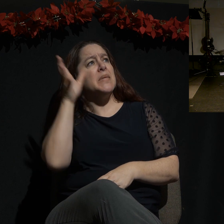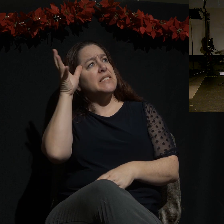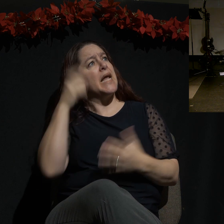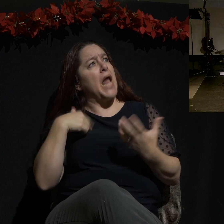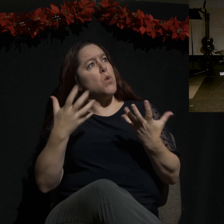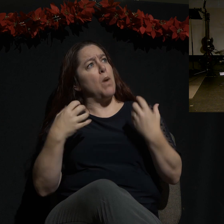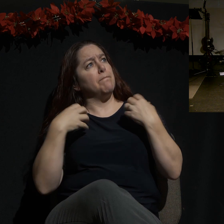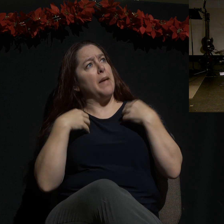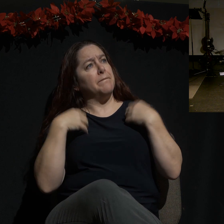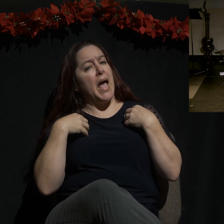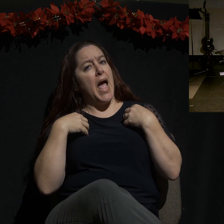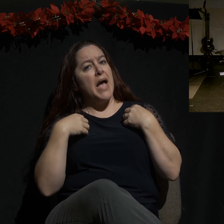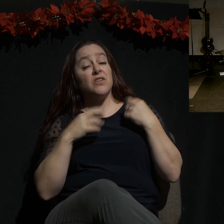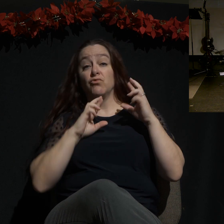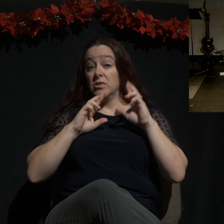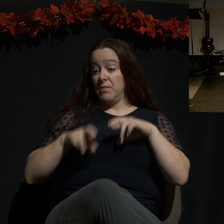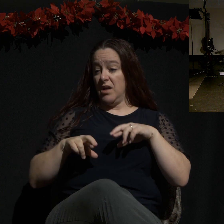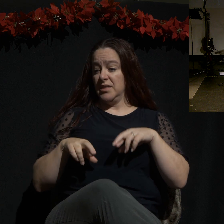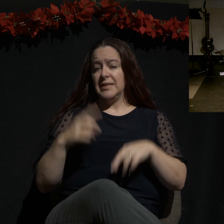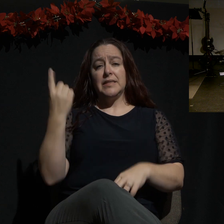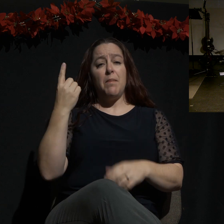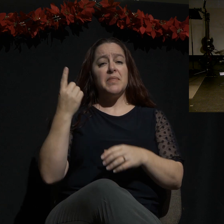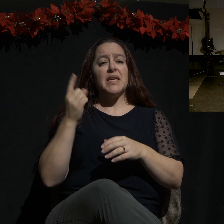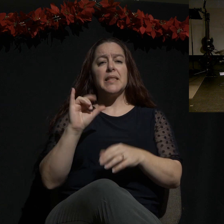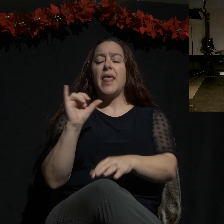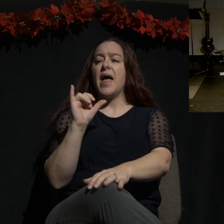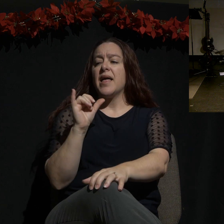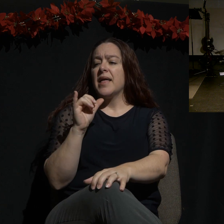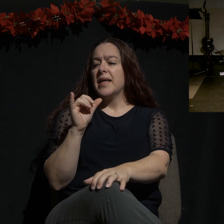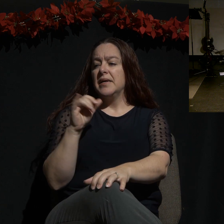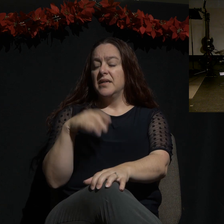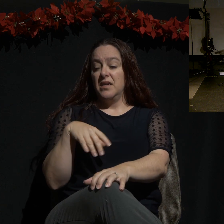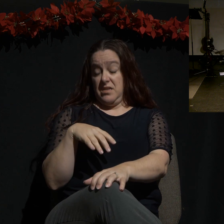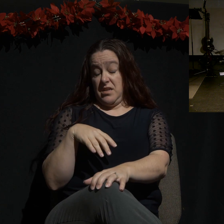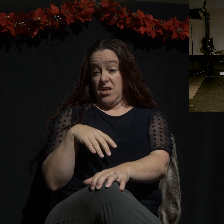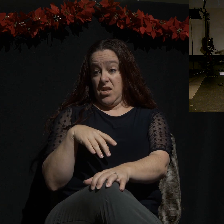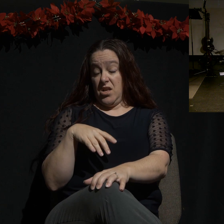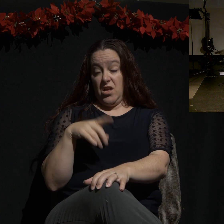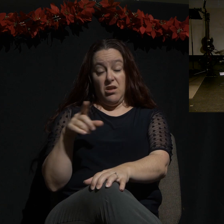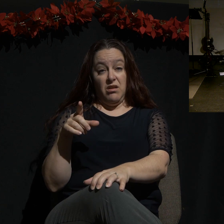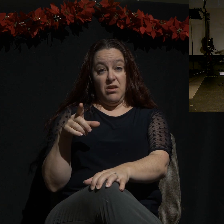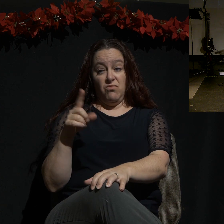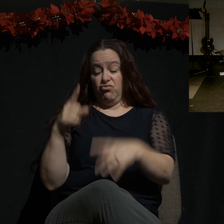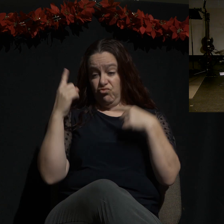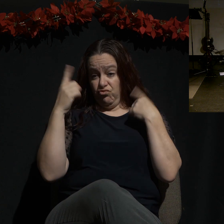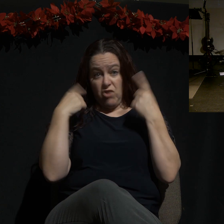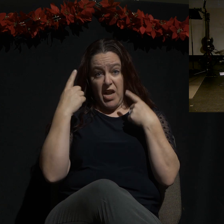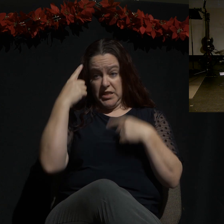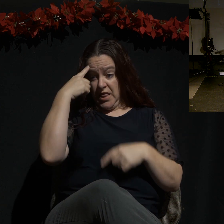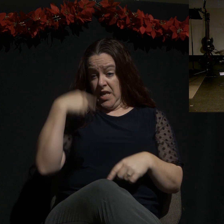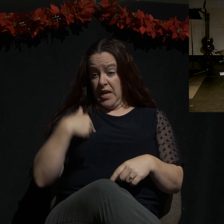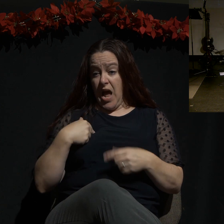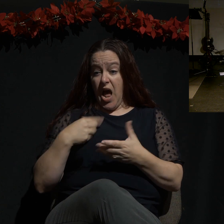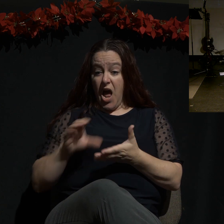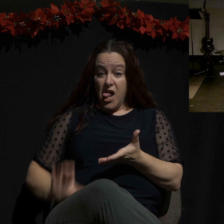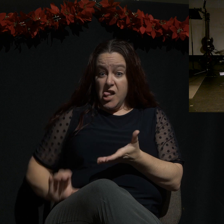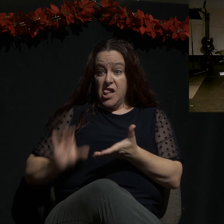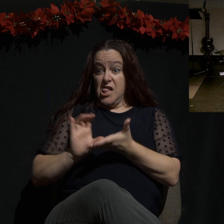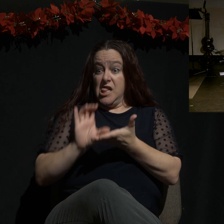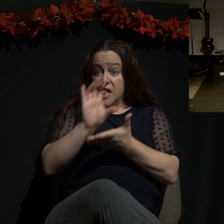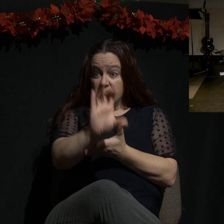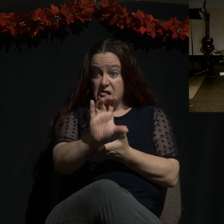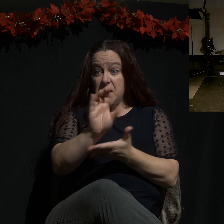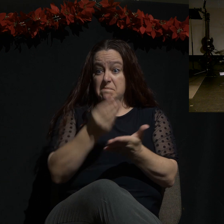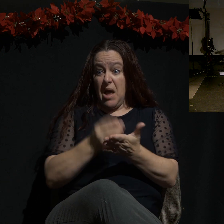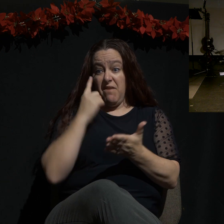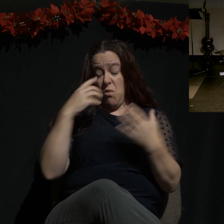want this backpack," your response would be something along the lines of, "You are out of your mind if you think I'm going to spend that much money on